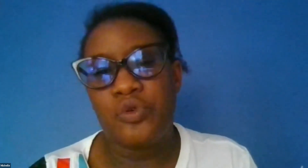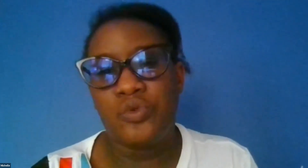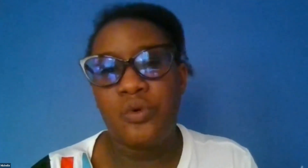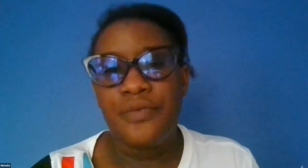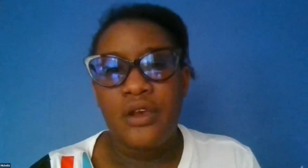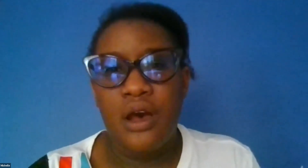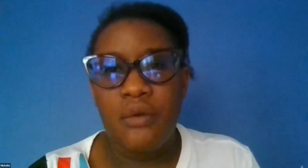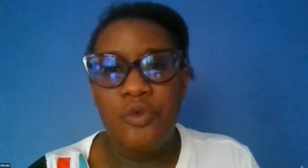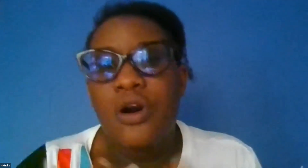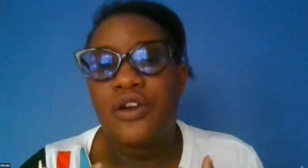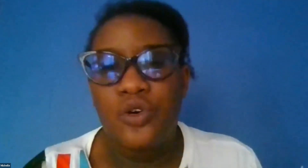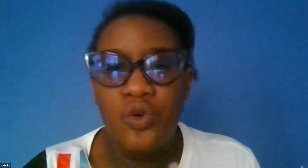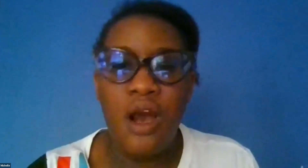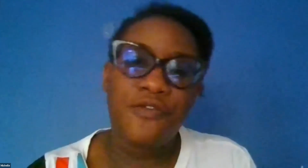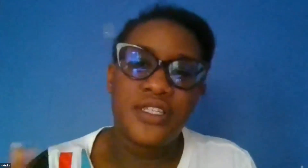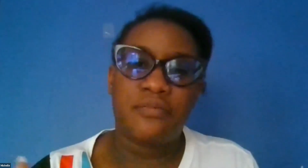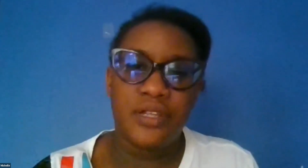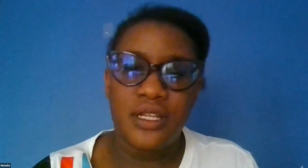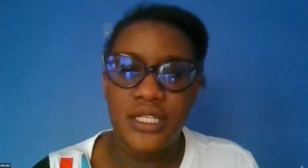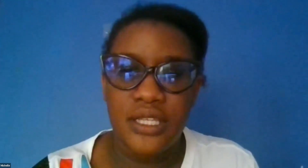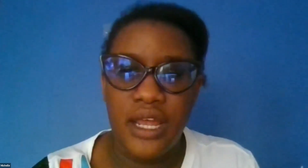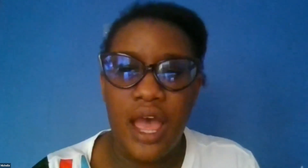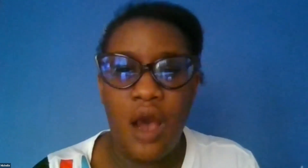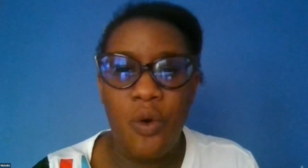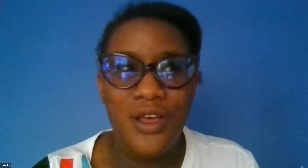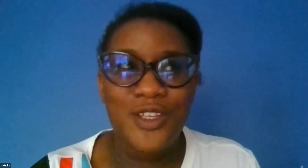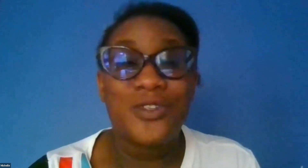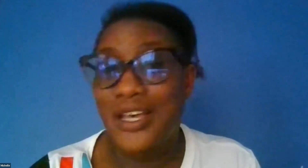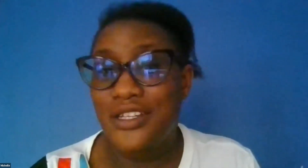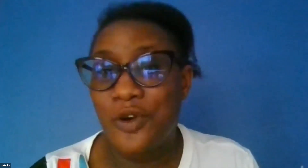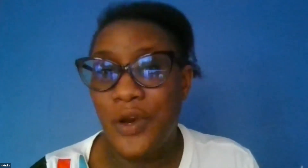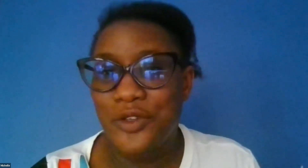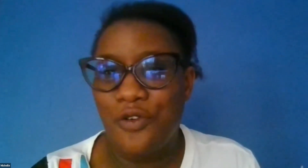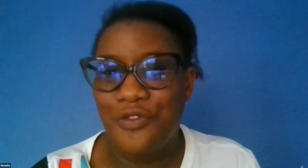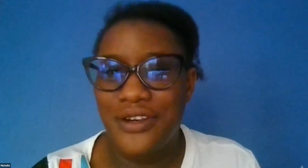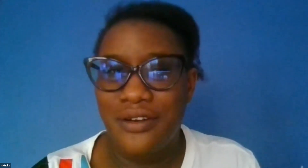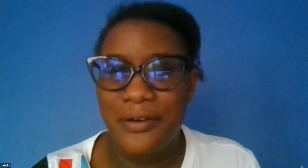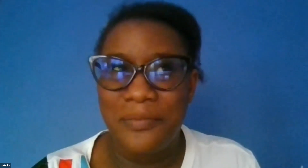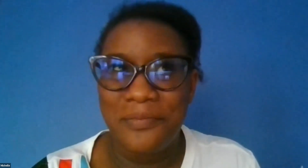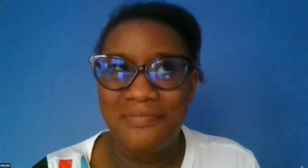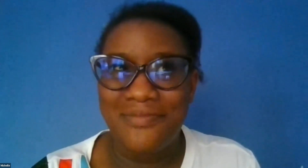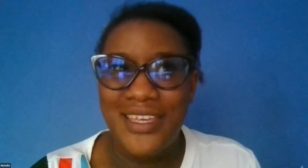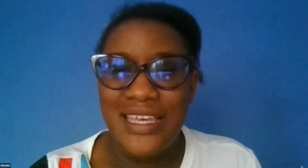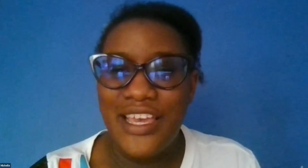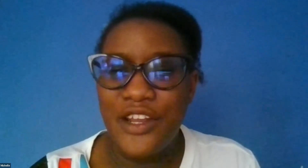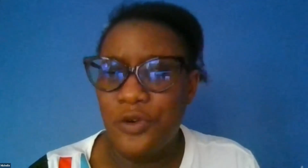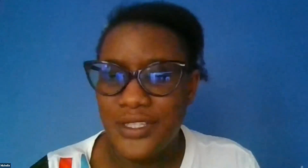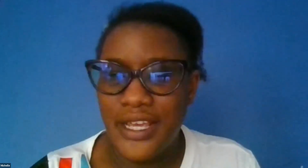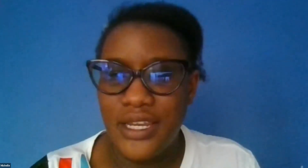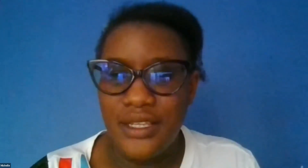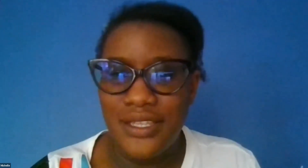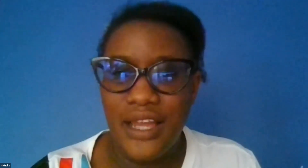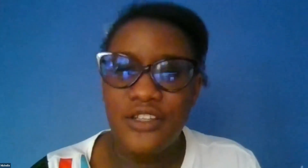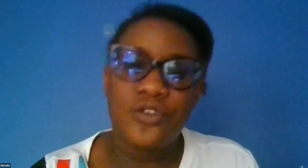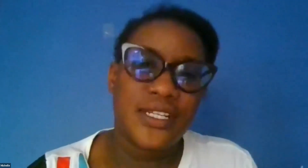for people who have disabilities and how society quite often